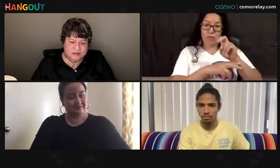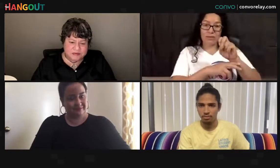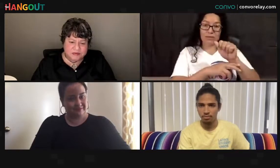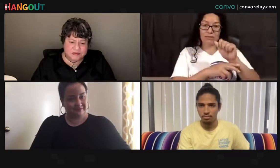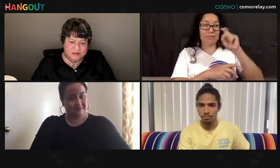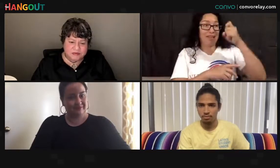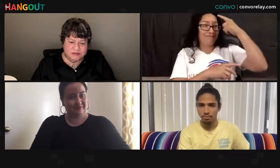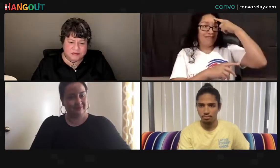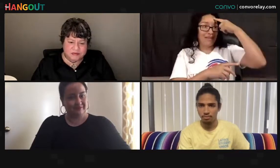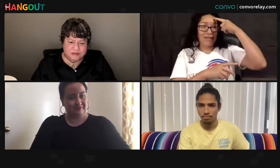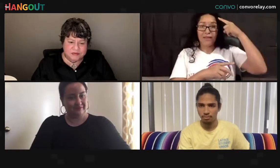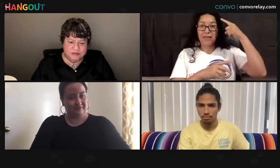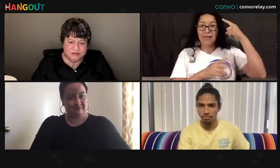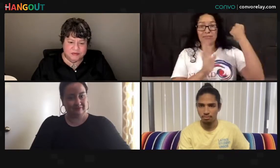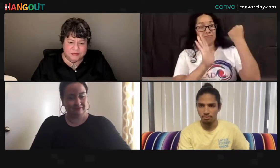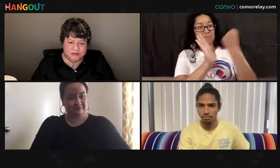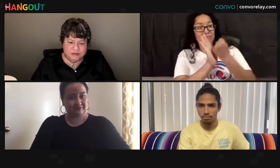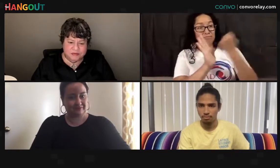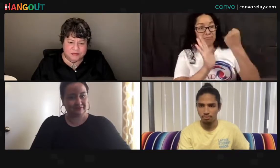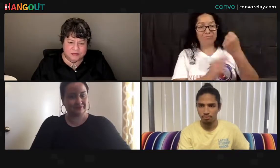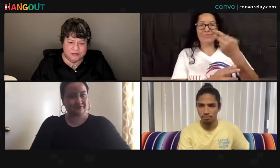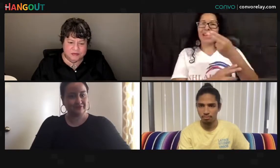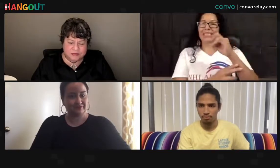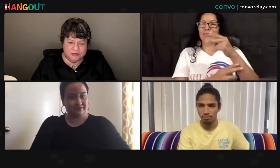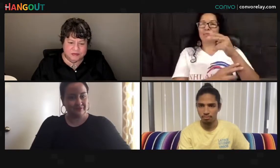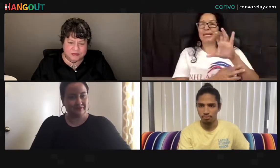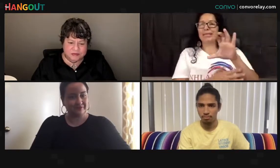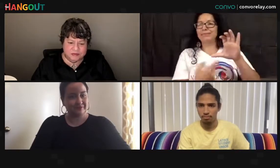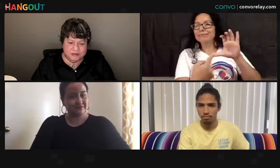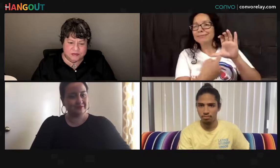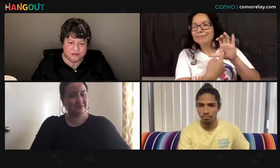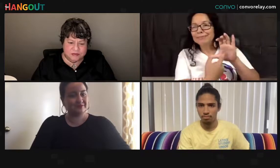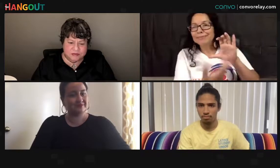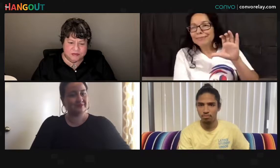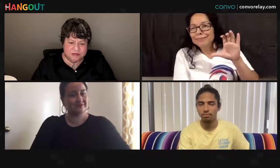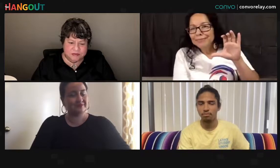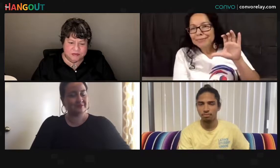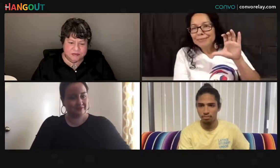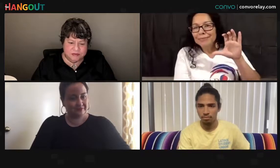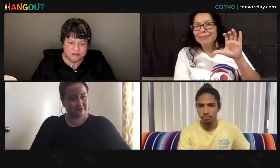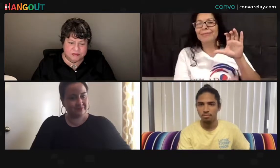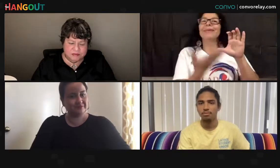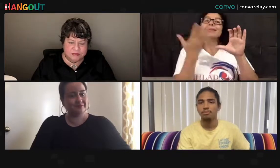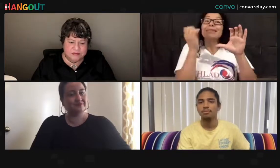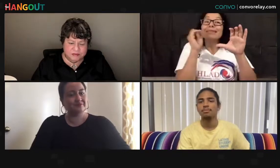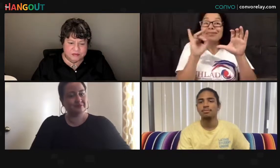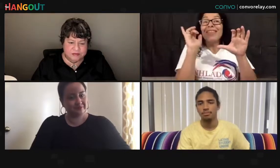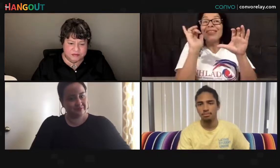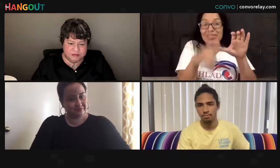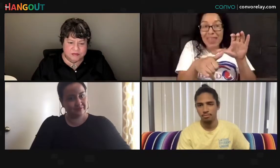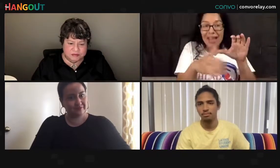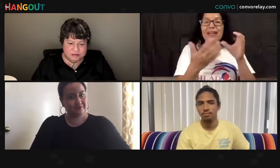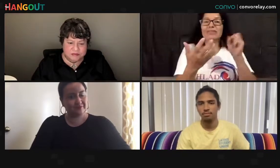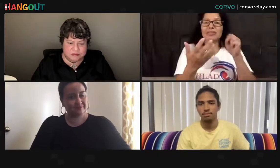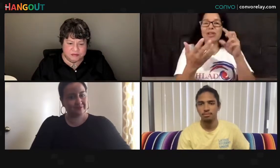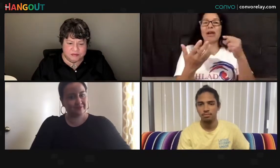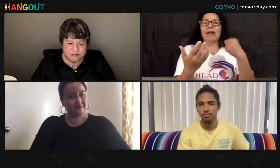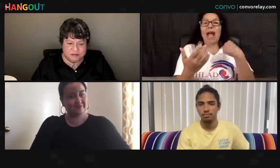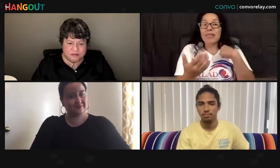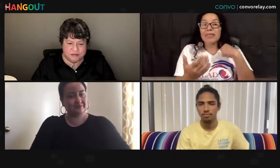technically speaking, the US government has sanctioned Hispanic, and because of